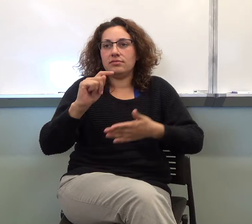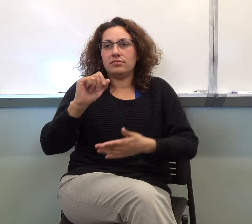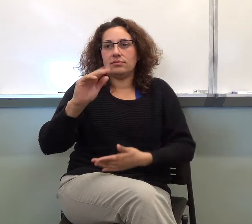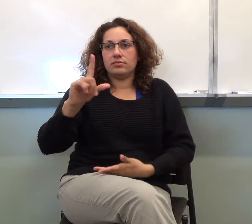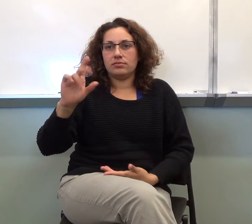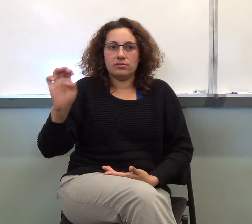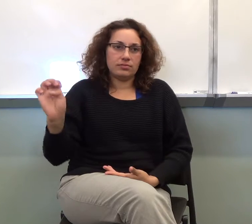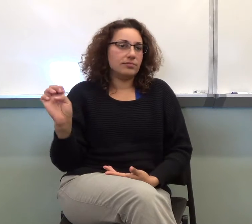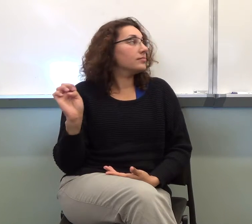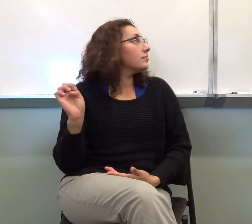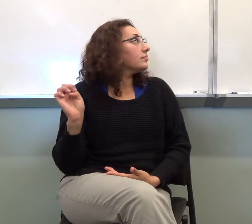actually extend.